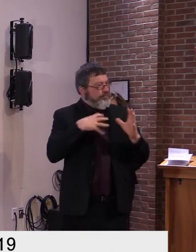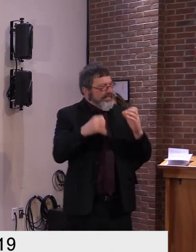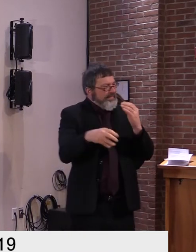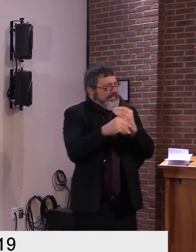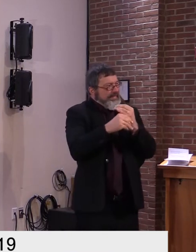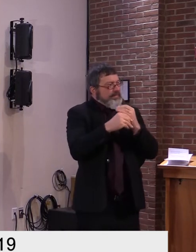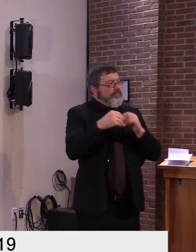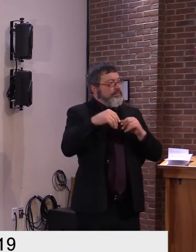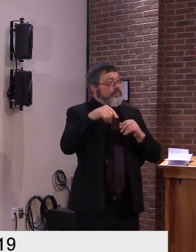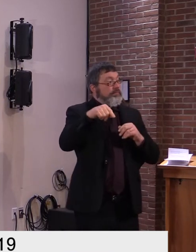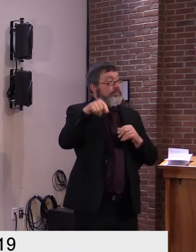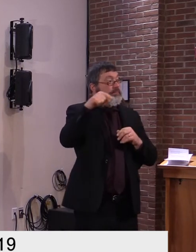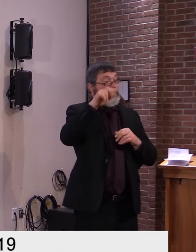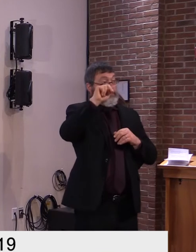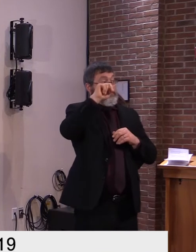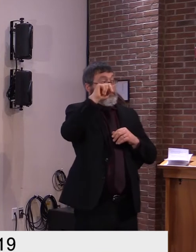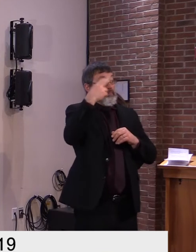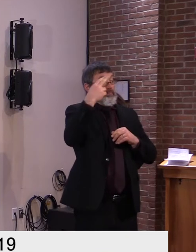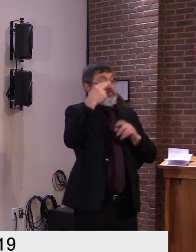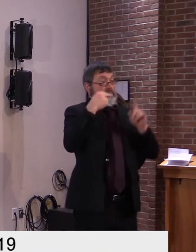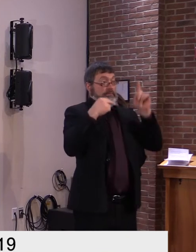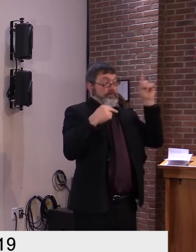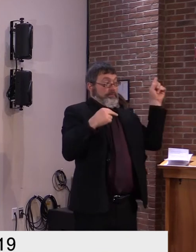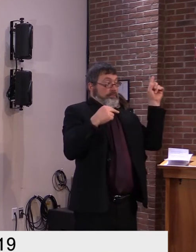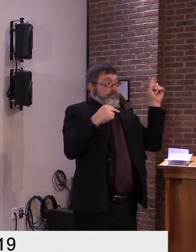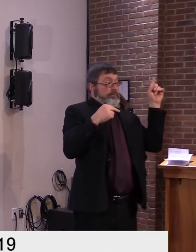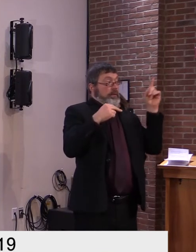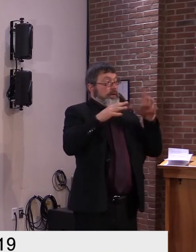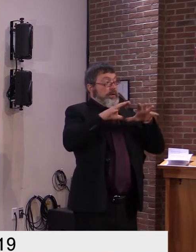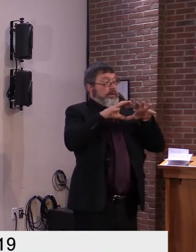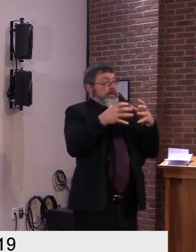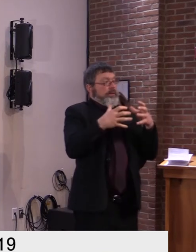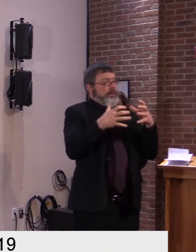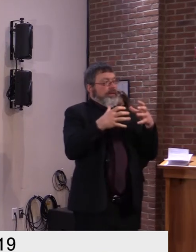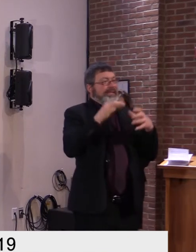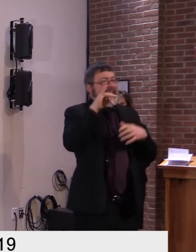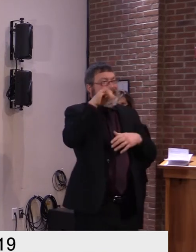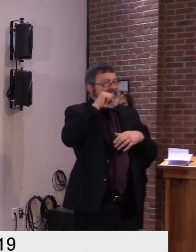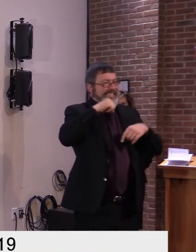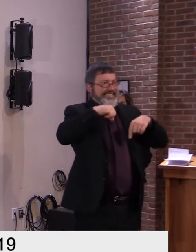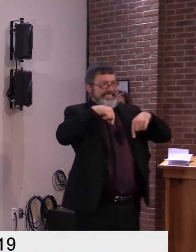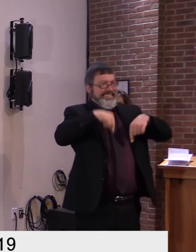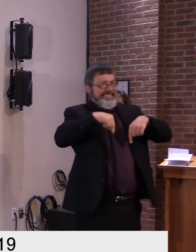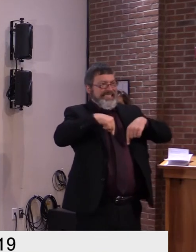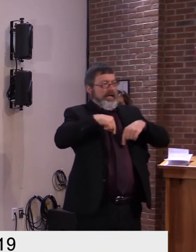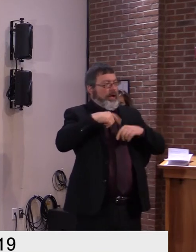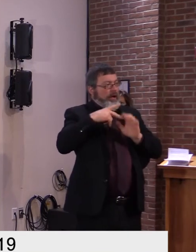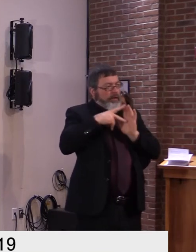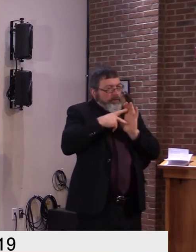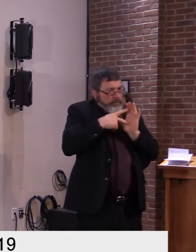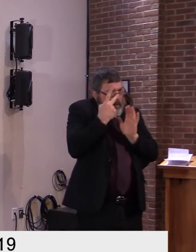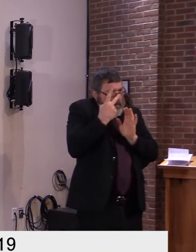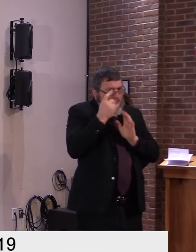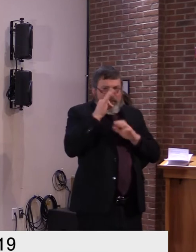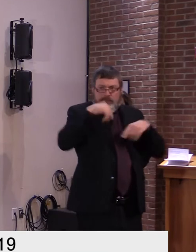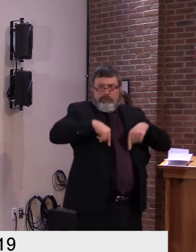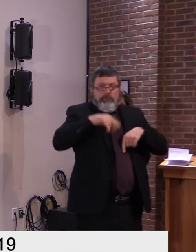so they could have received, if they received twice the amount that we were anticipating receiving, that would have been